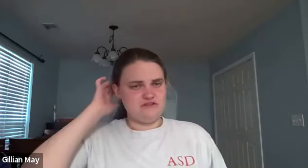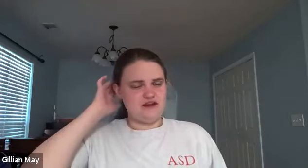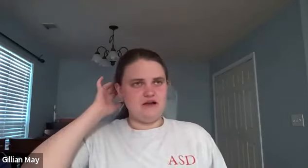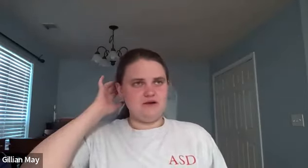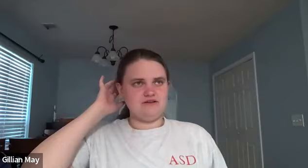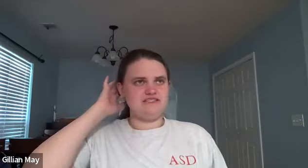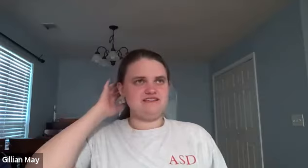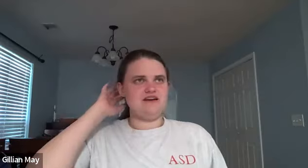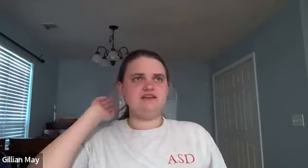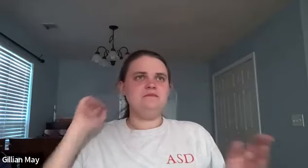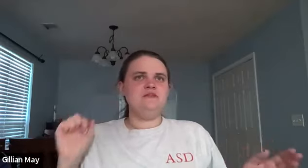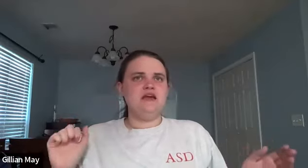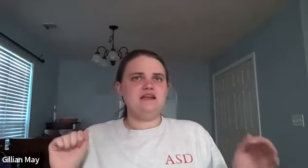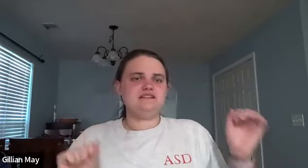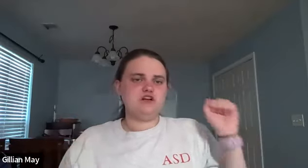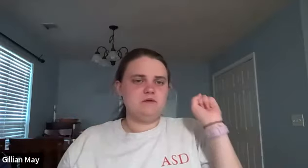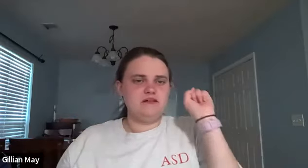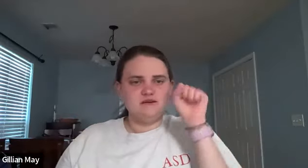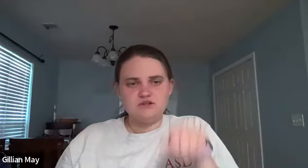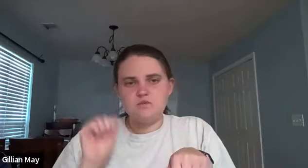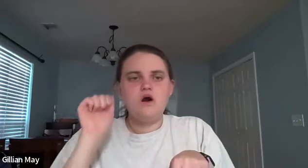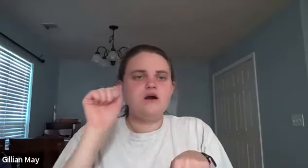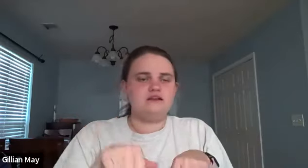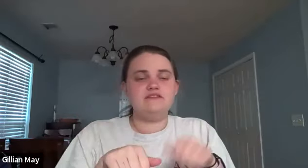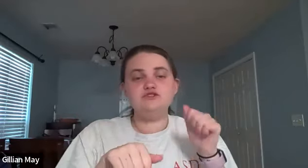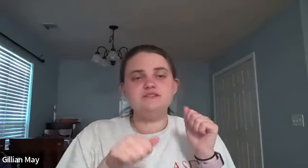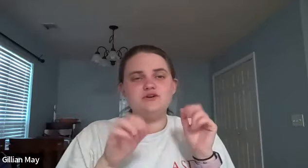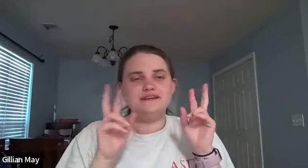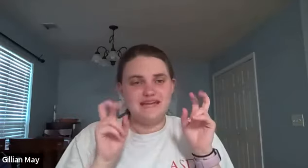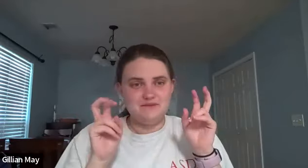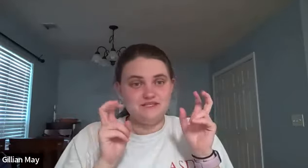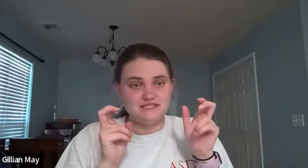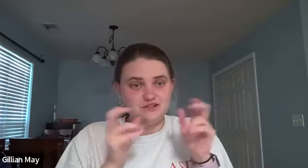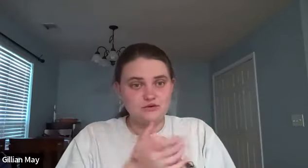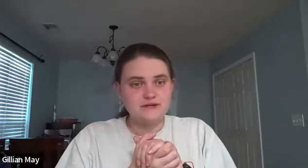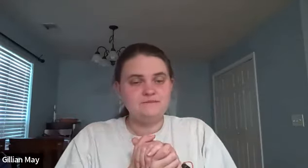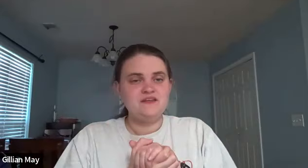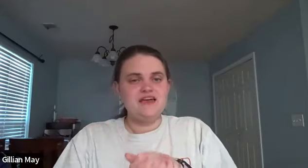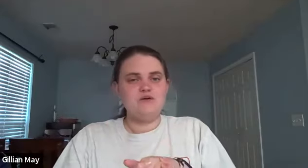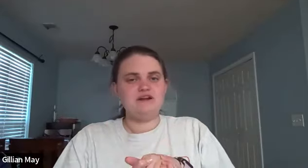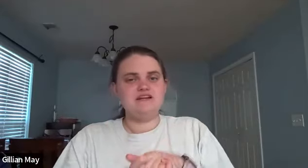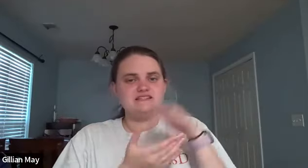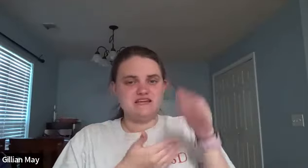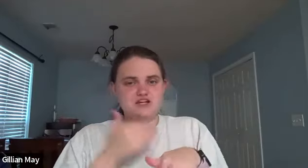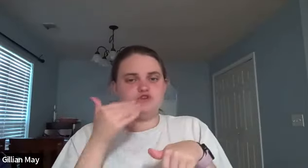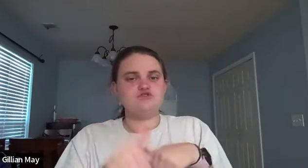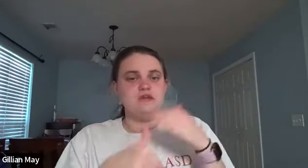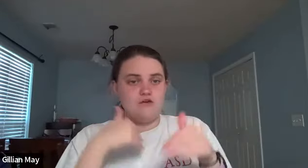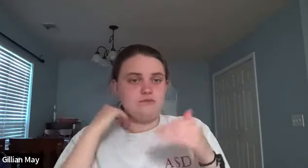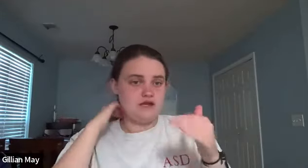that I'll see signed, and it's like talking about like someone's walking. It's called an ABC story. And what it is that it goes through the alphabet,